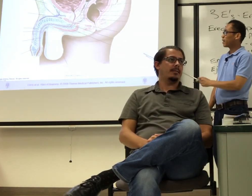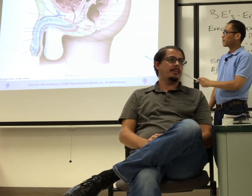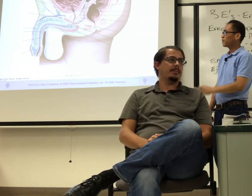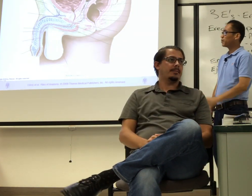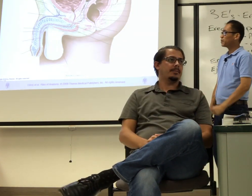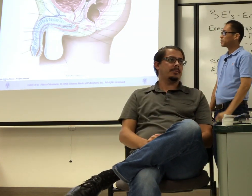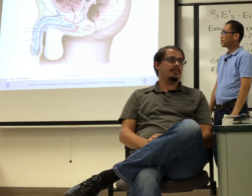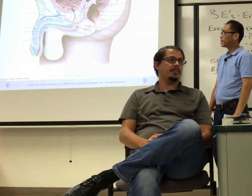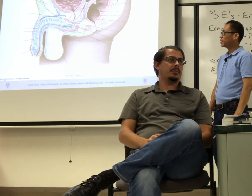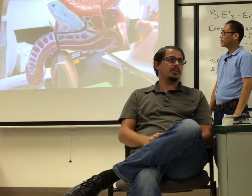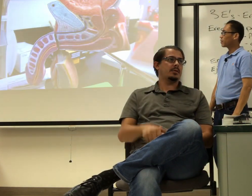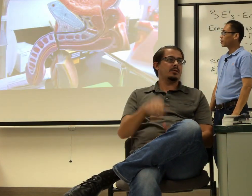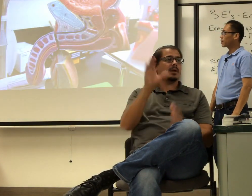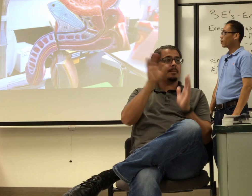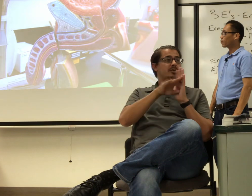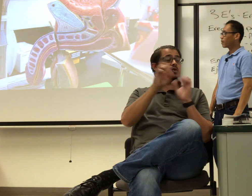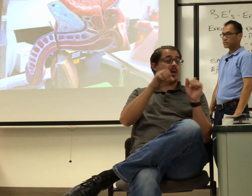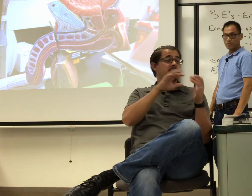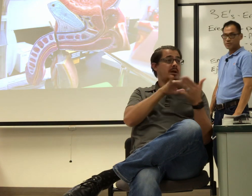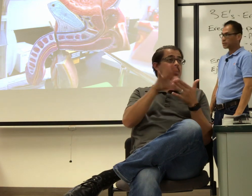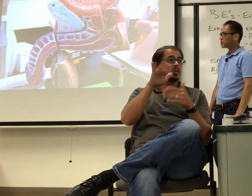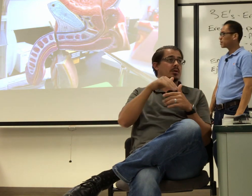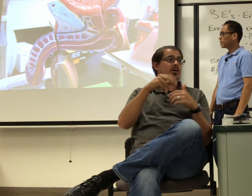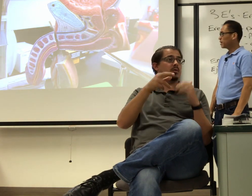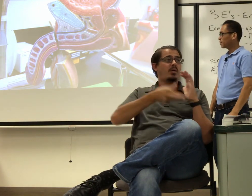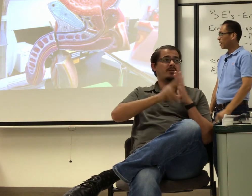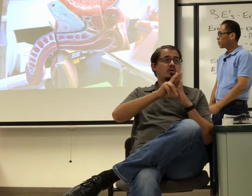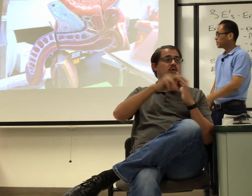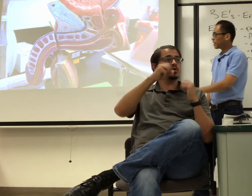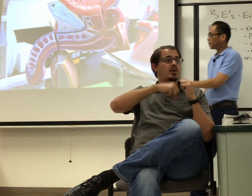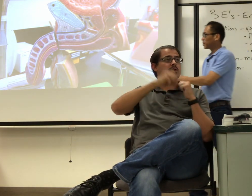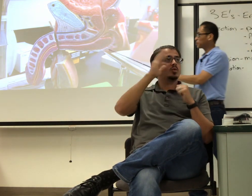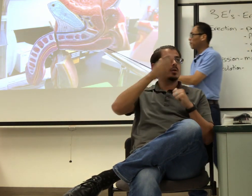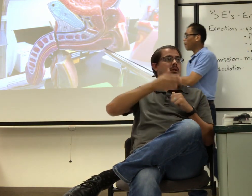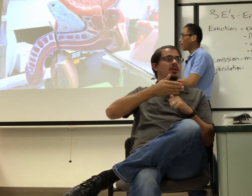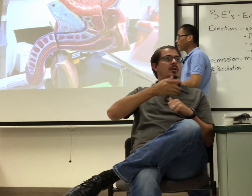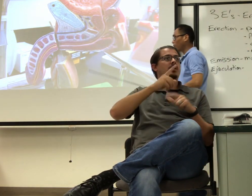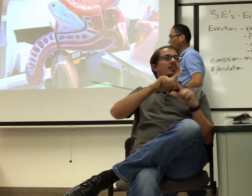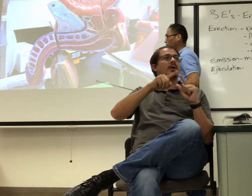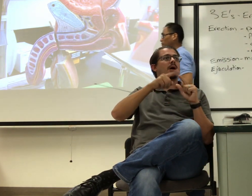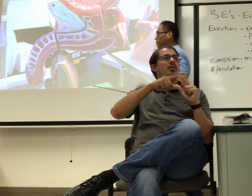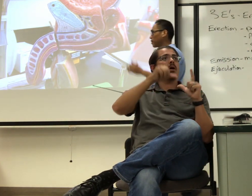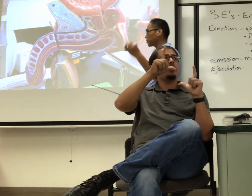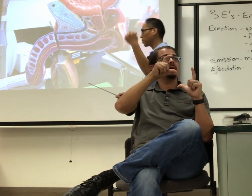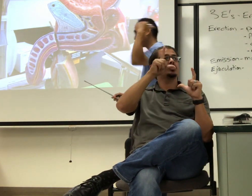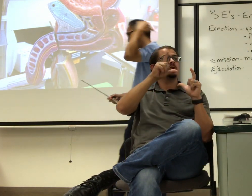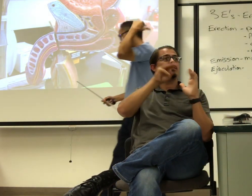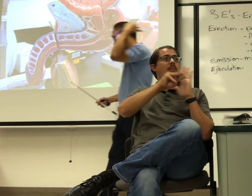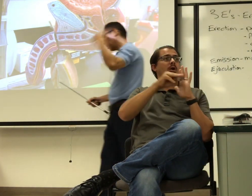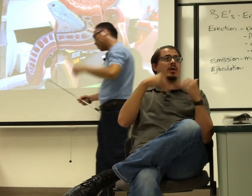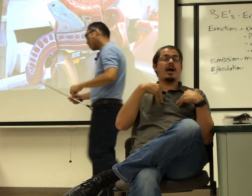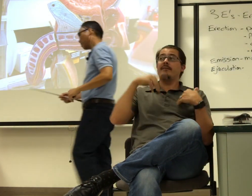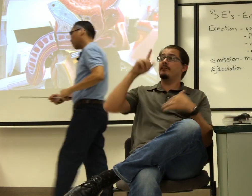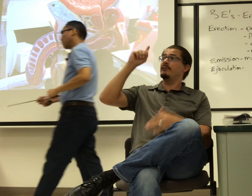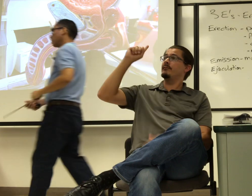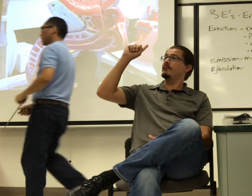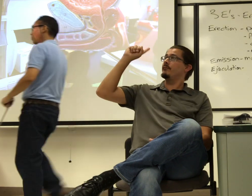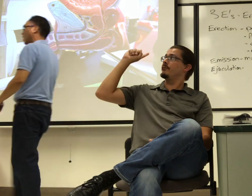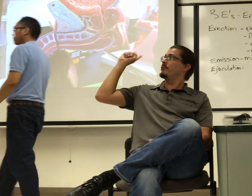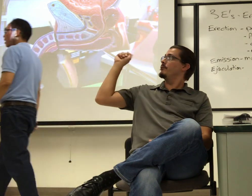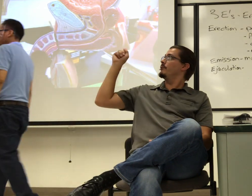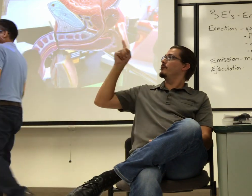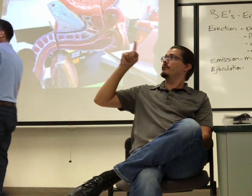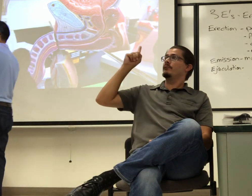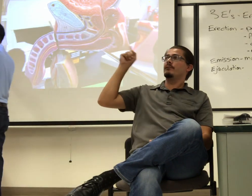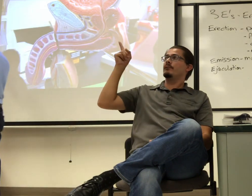So there's a blank figure you can study, and we're going to go through all the structures. But I wanted to take a picture of a model that we have. It's on the shelf behind me. And